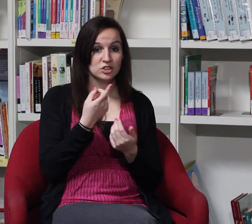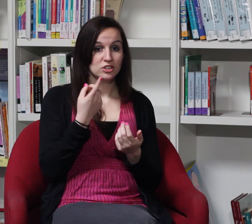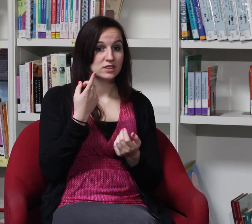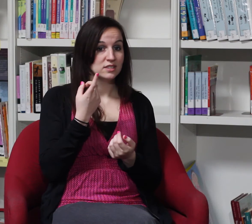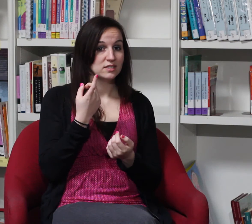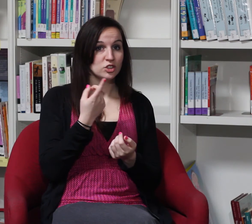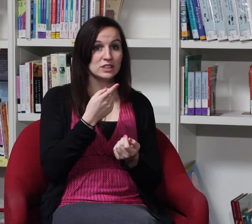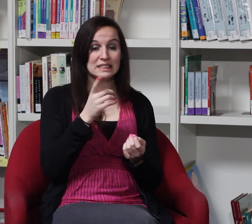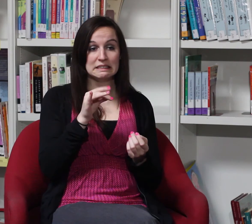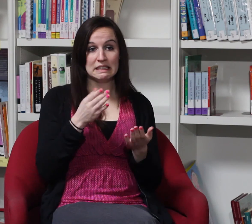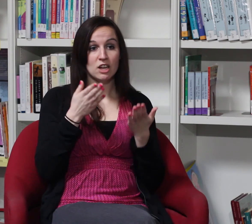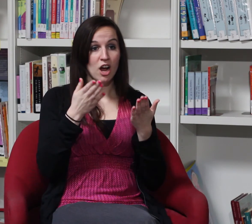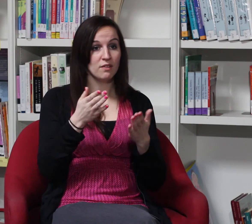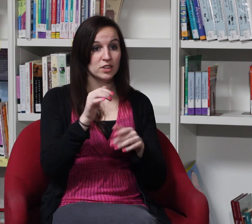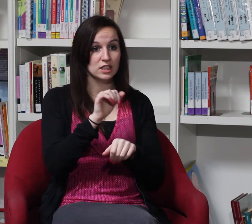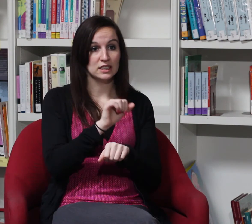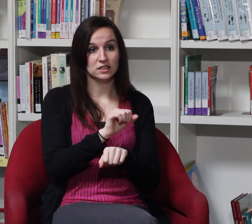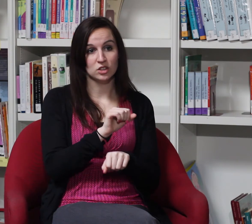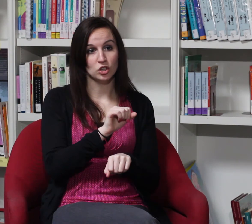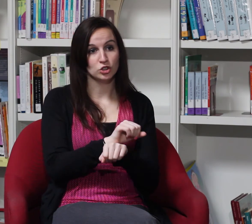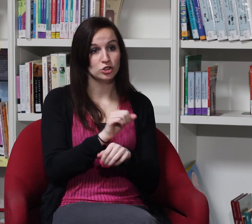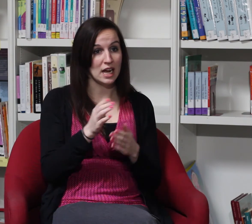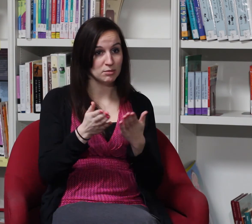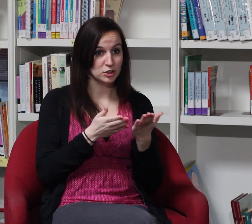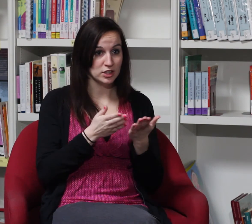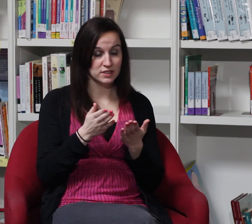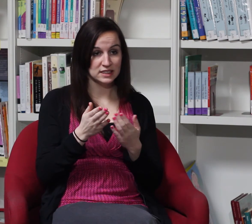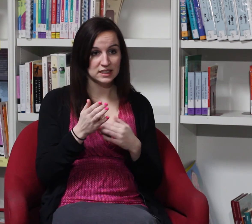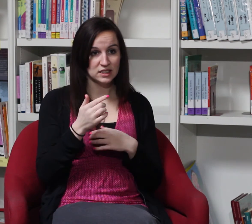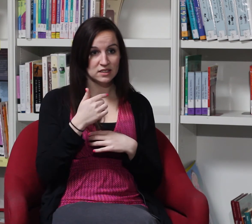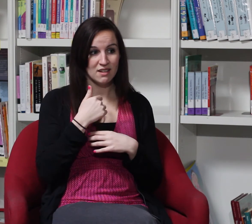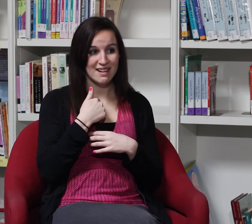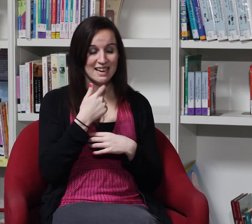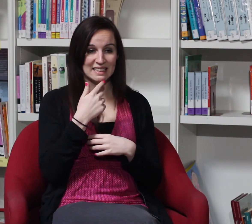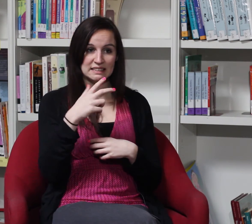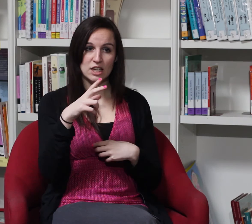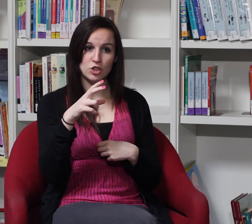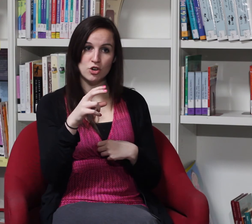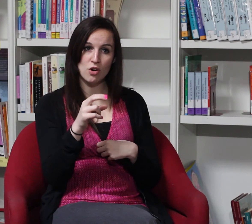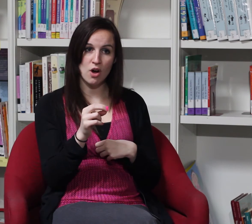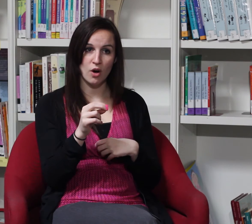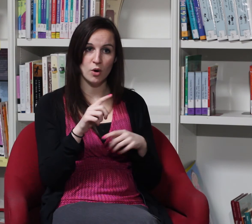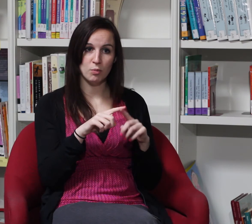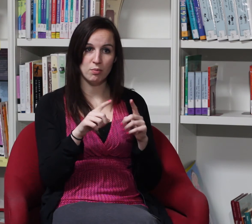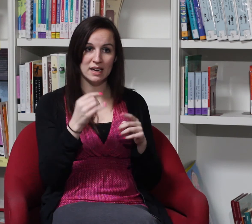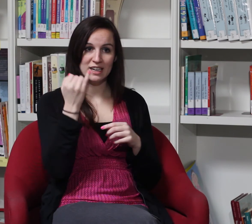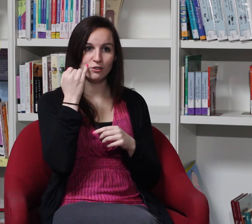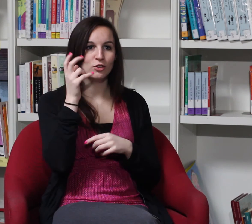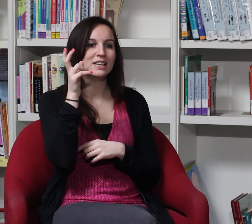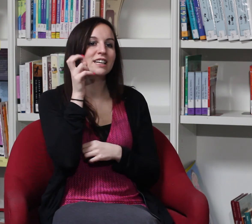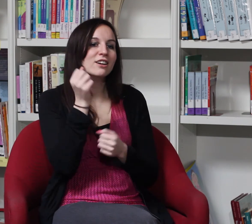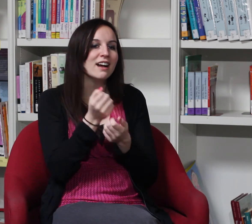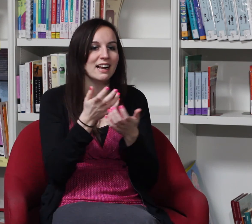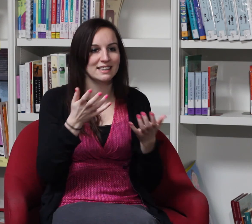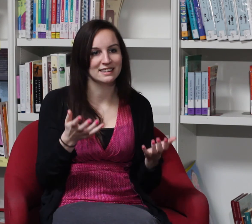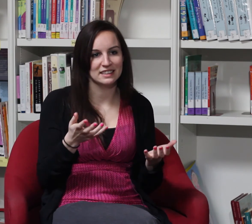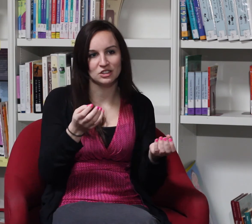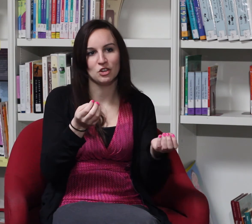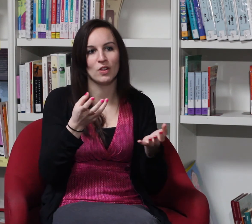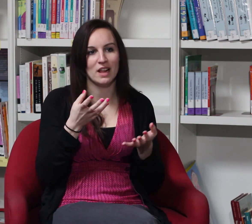just she did offer job services, and I said no, but if you hear anything, let